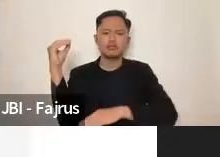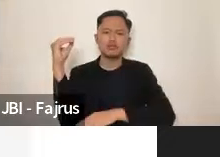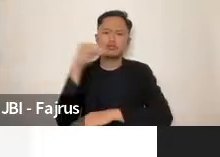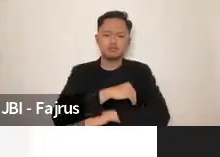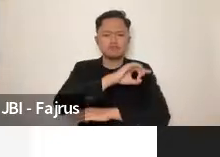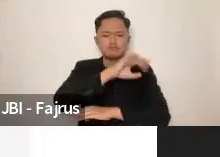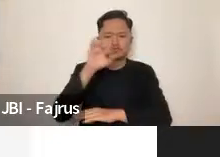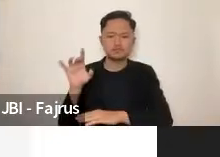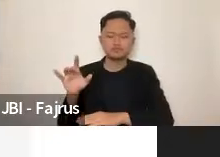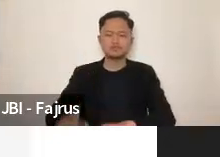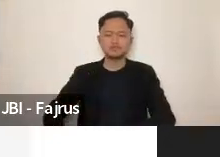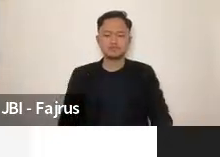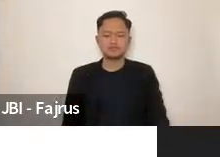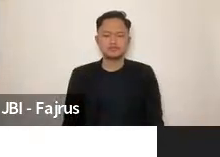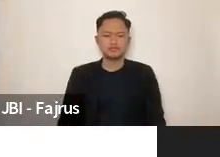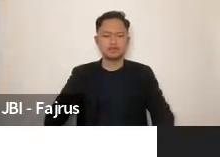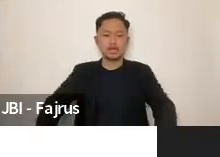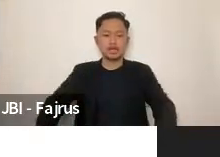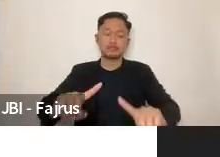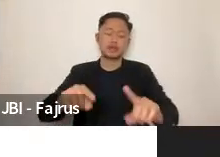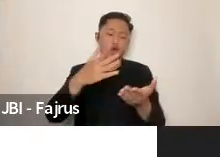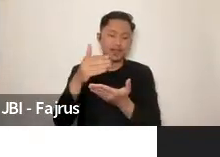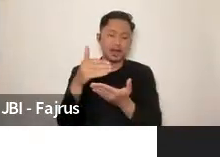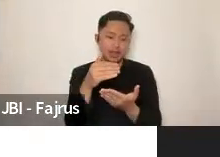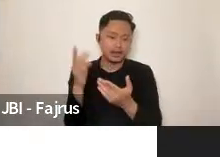were there, as you can see from that data.